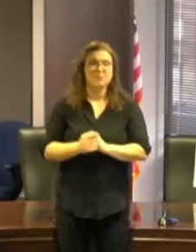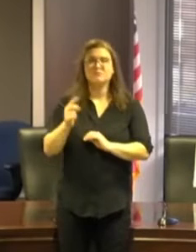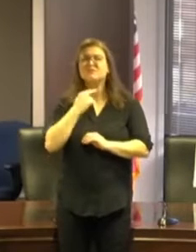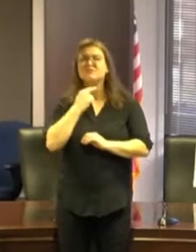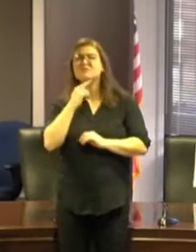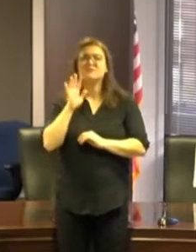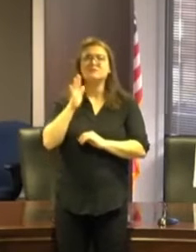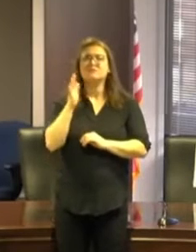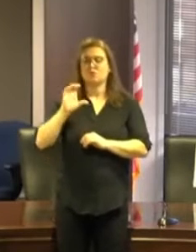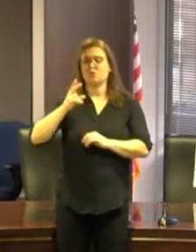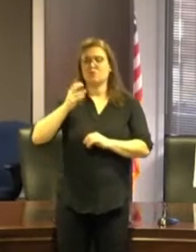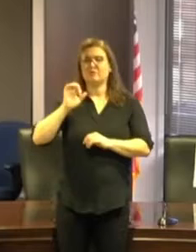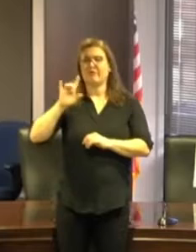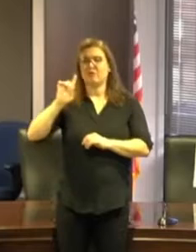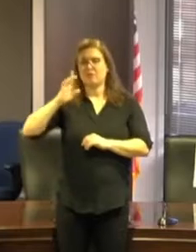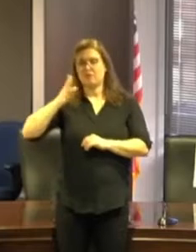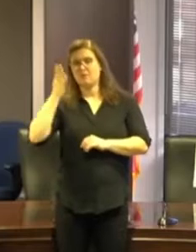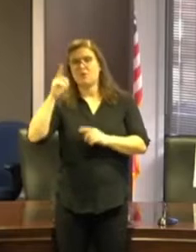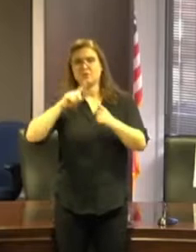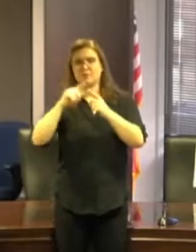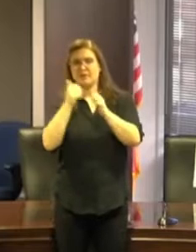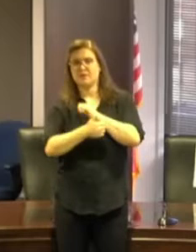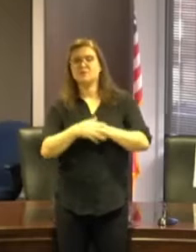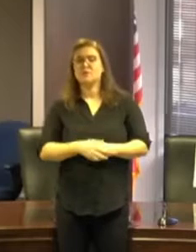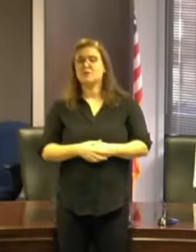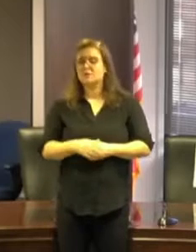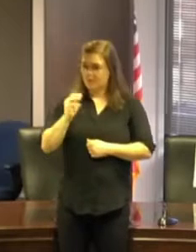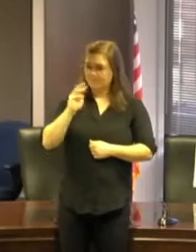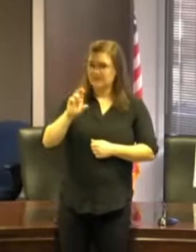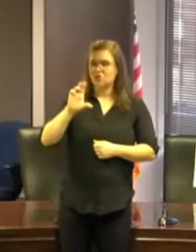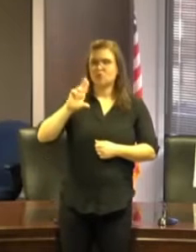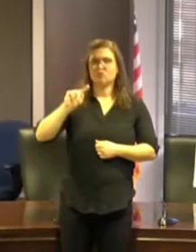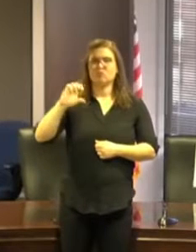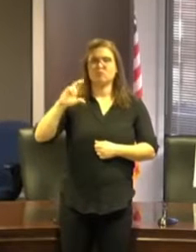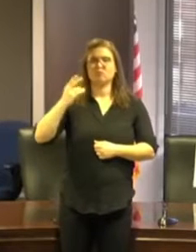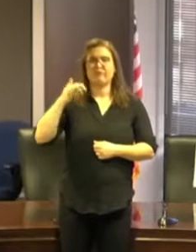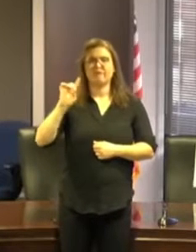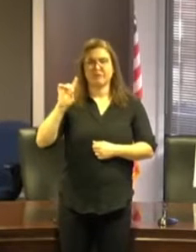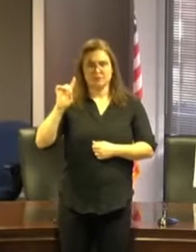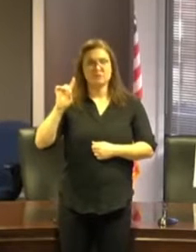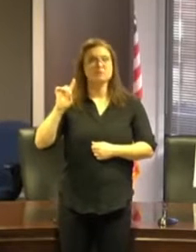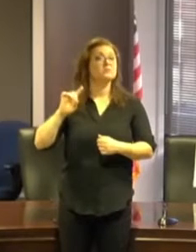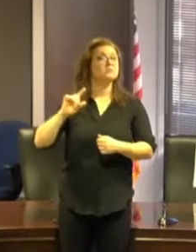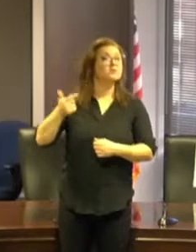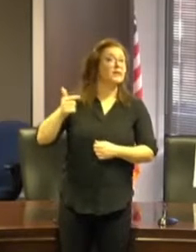Crutchfield moved to do pass. Yeah, Mr. Crutchfield has made the motion for approval. Is there a second?